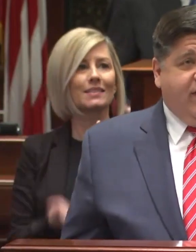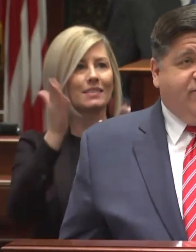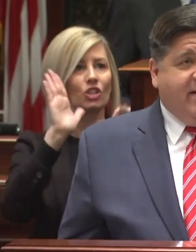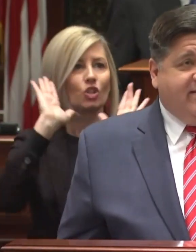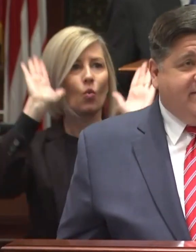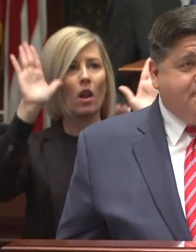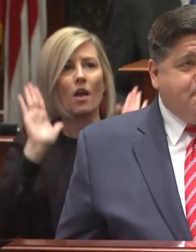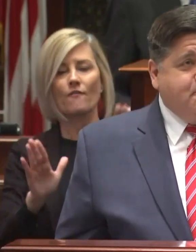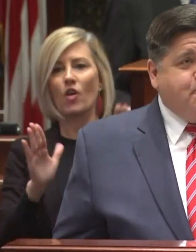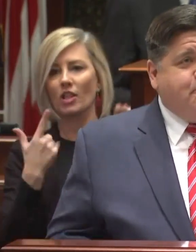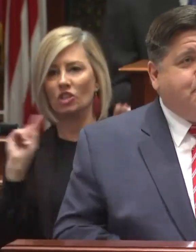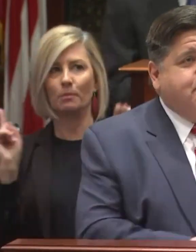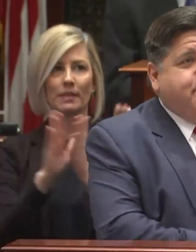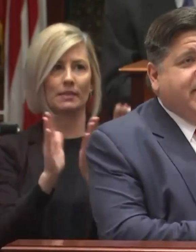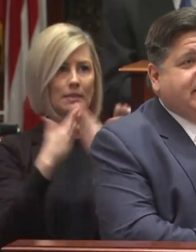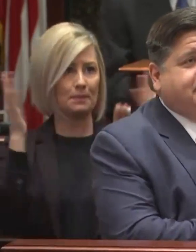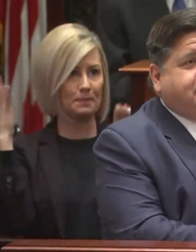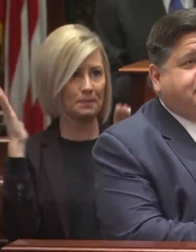terrific achievements."